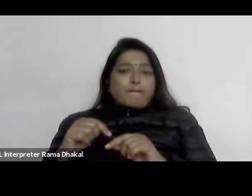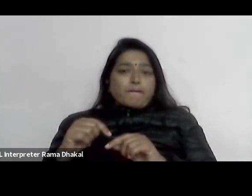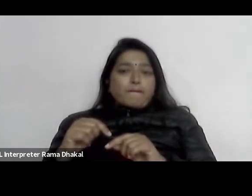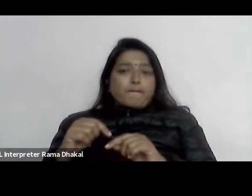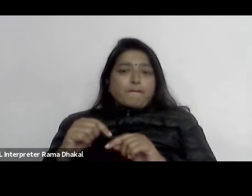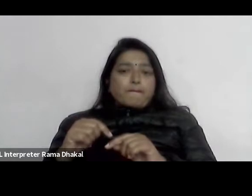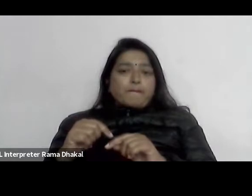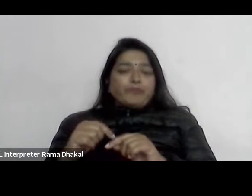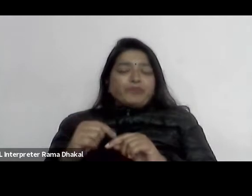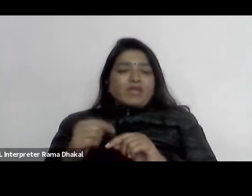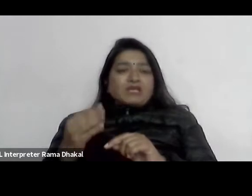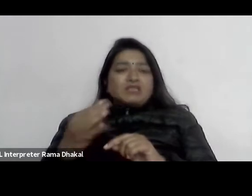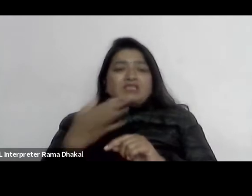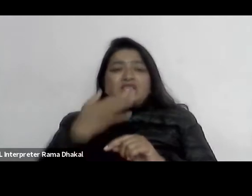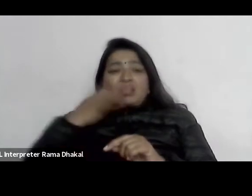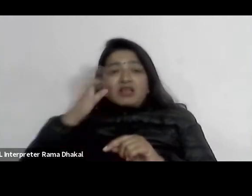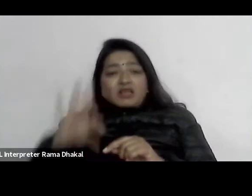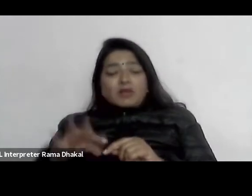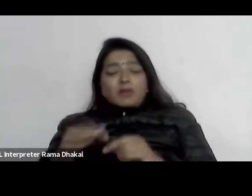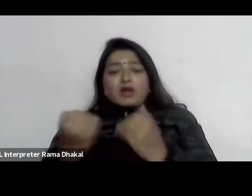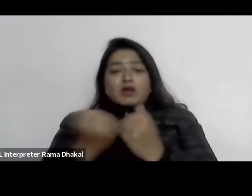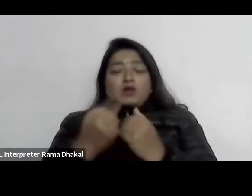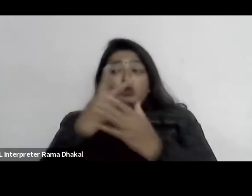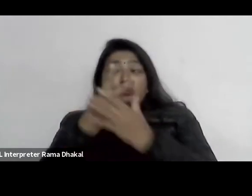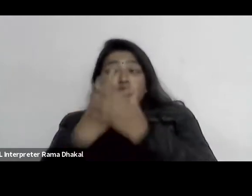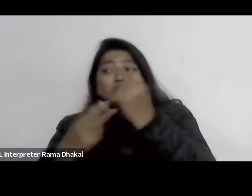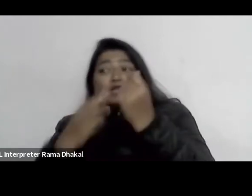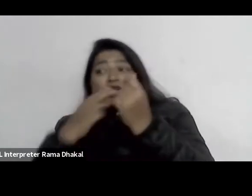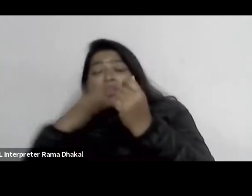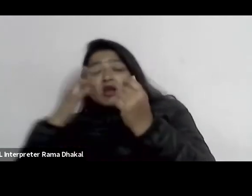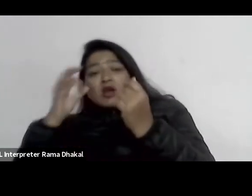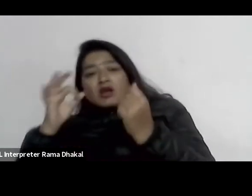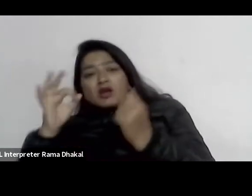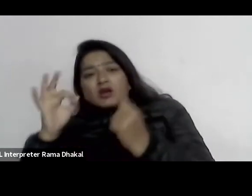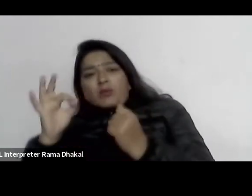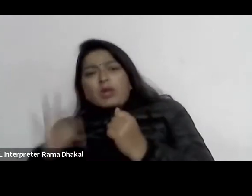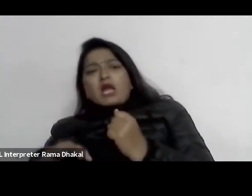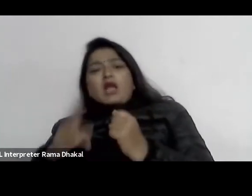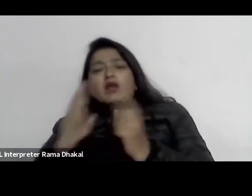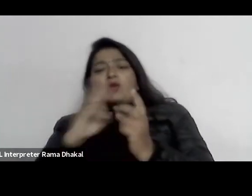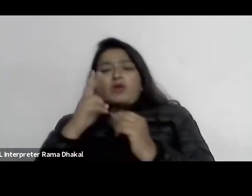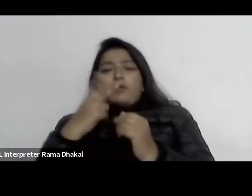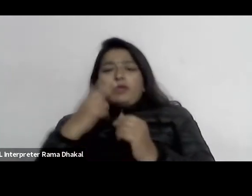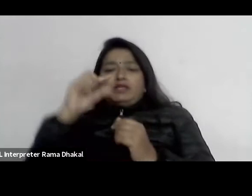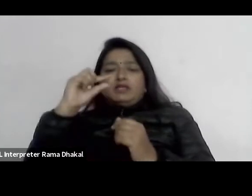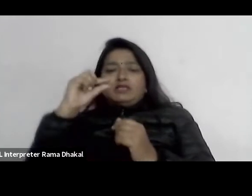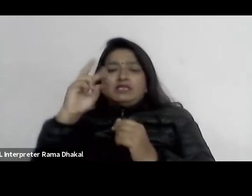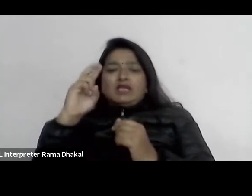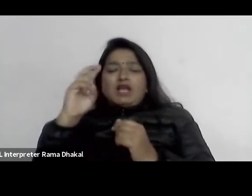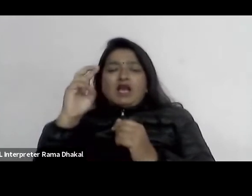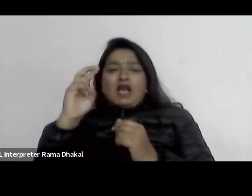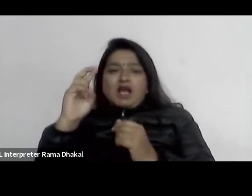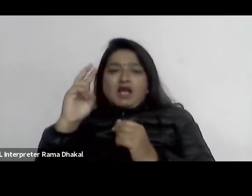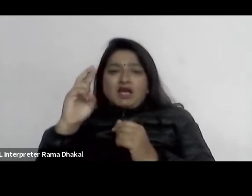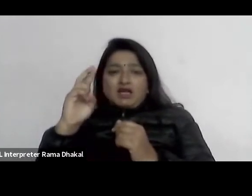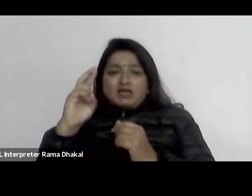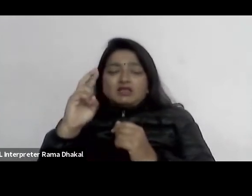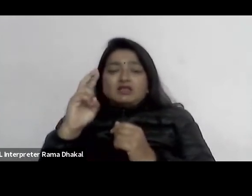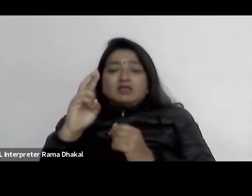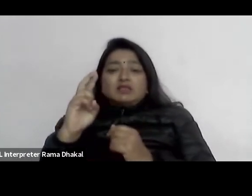that reality, from those two realities, I look at GR 36. Now, there are some good points to